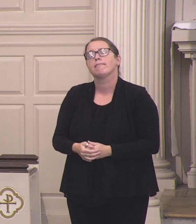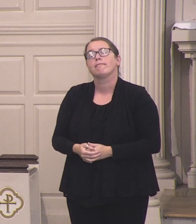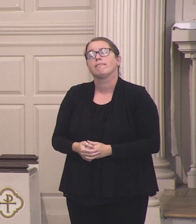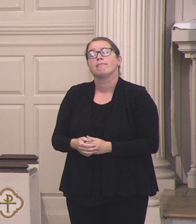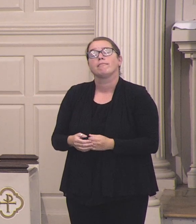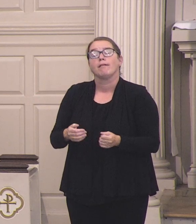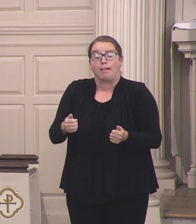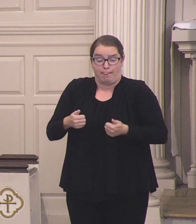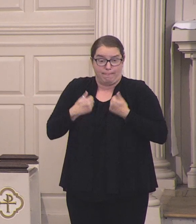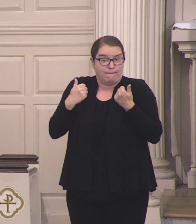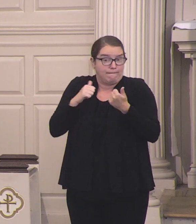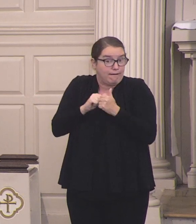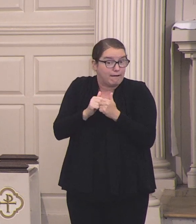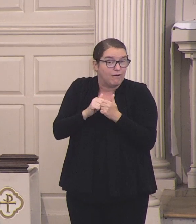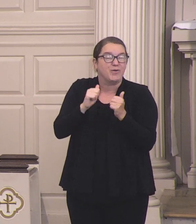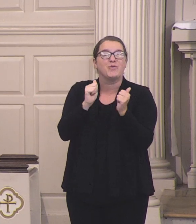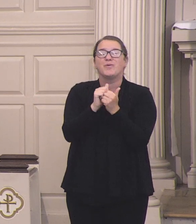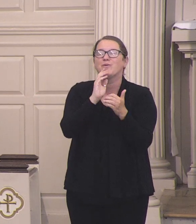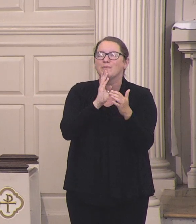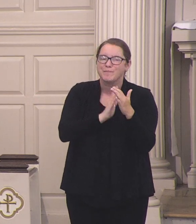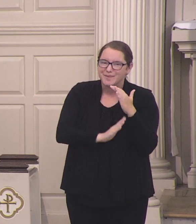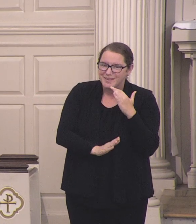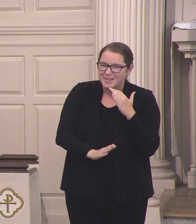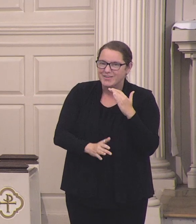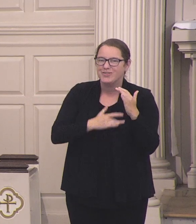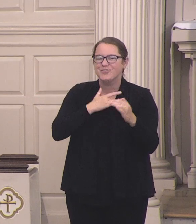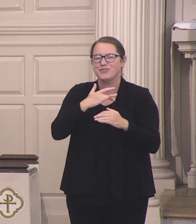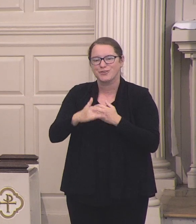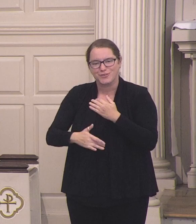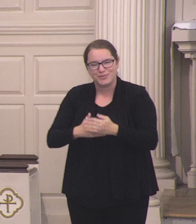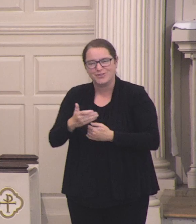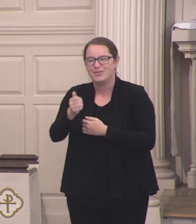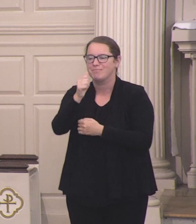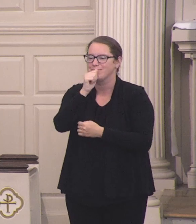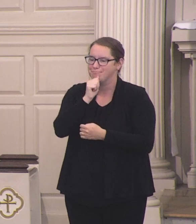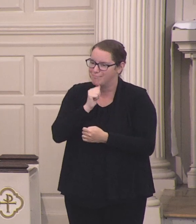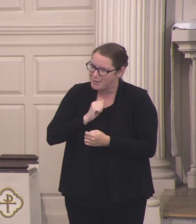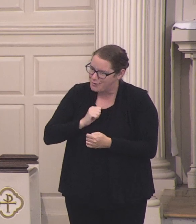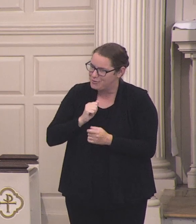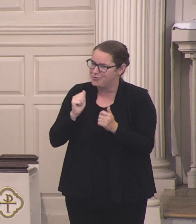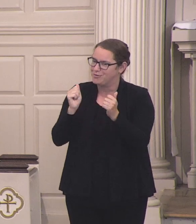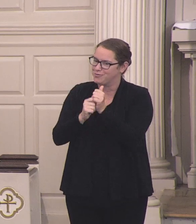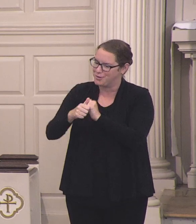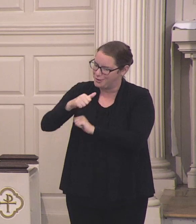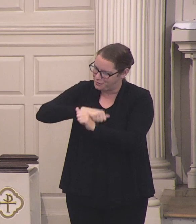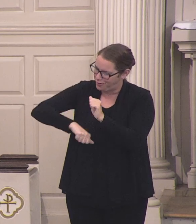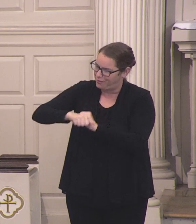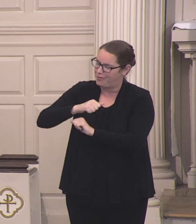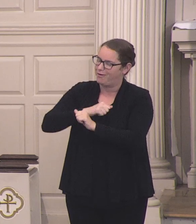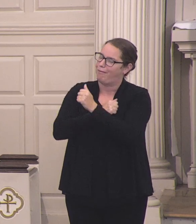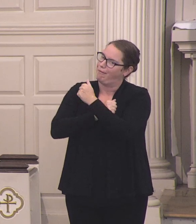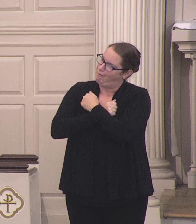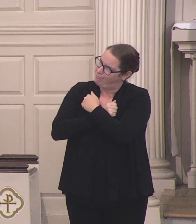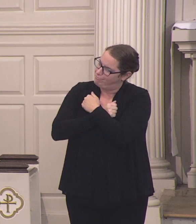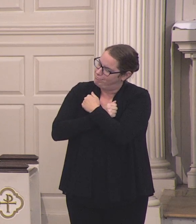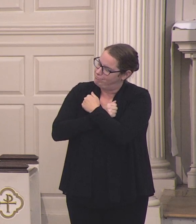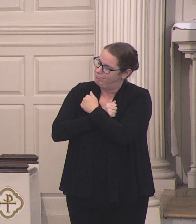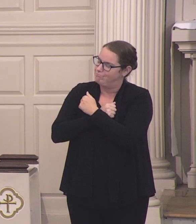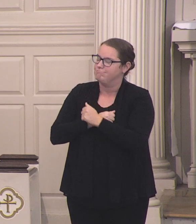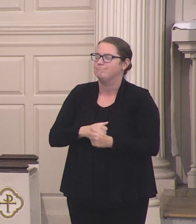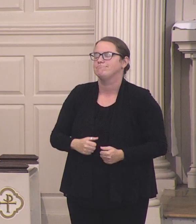With all humility and gentleness, with patience, bearing with one another through love,